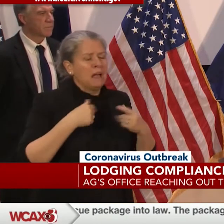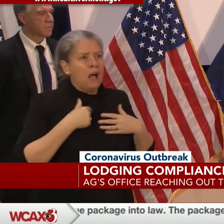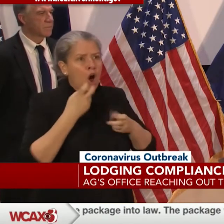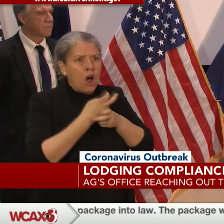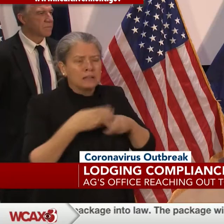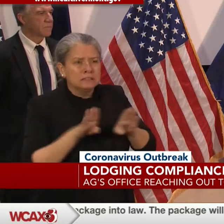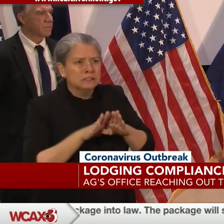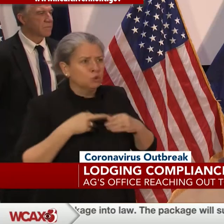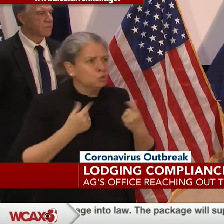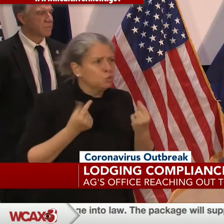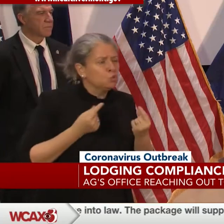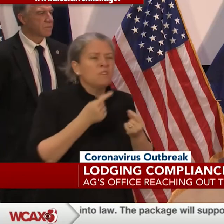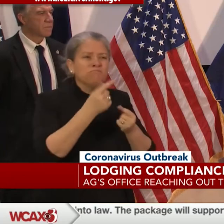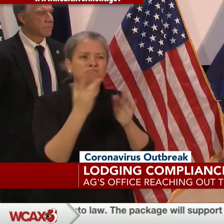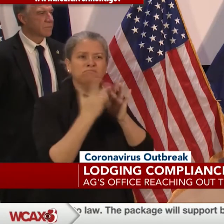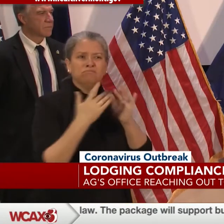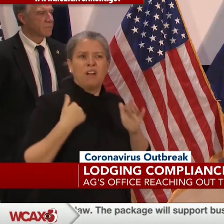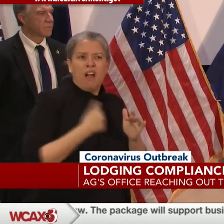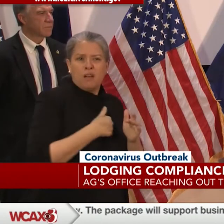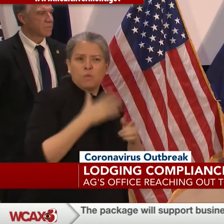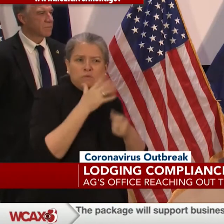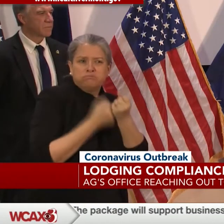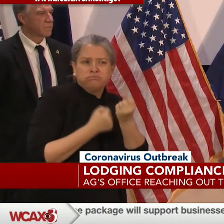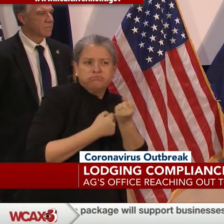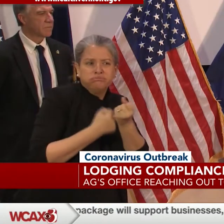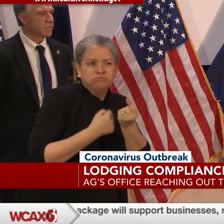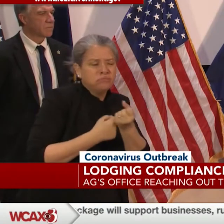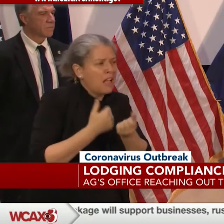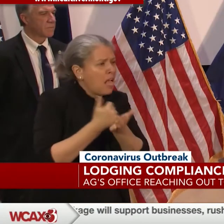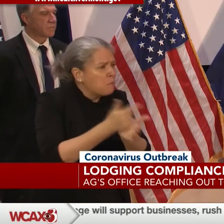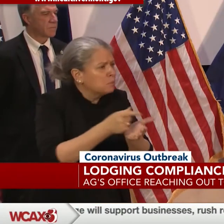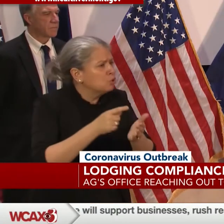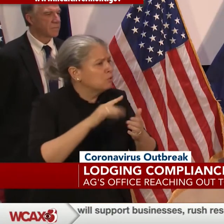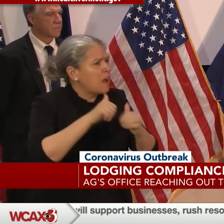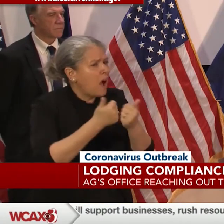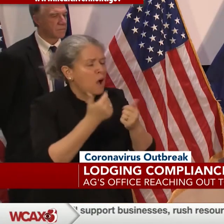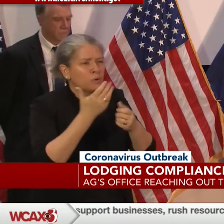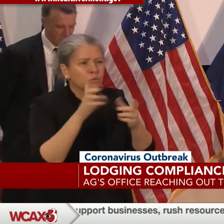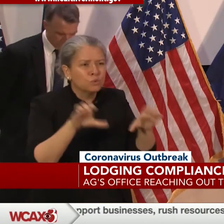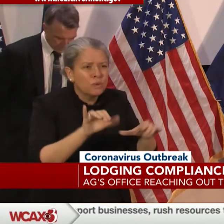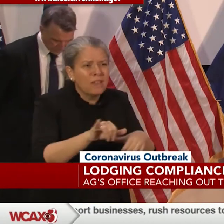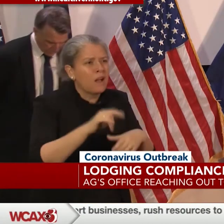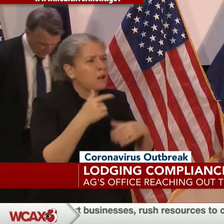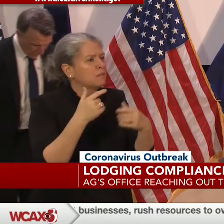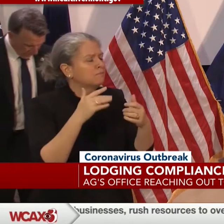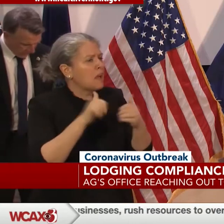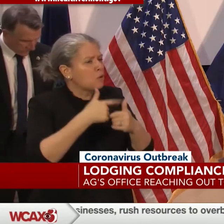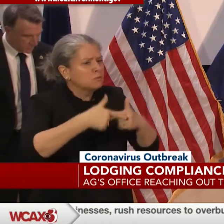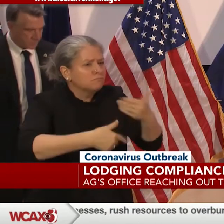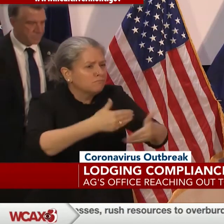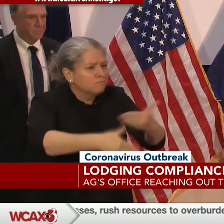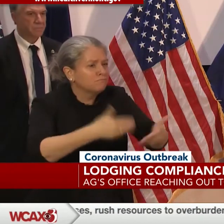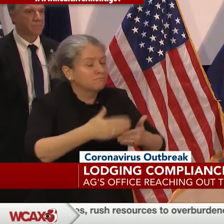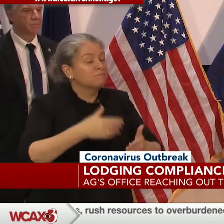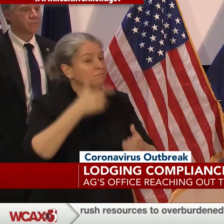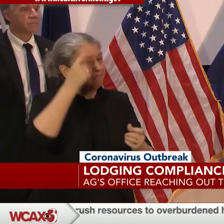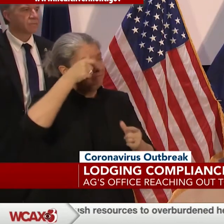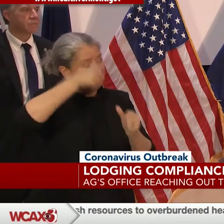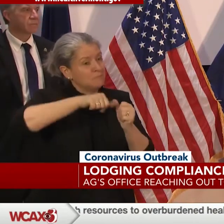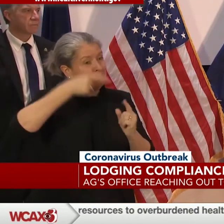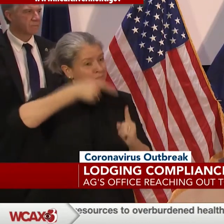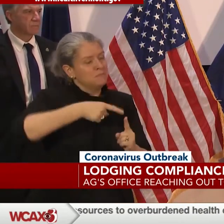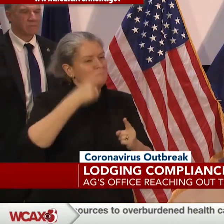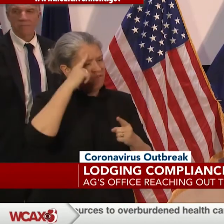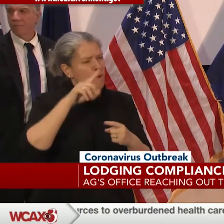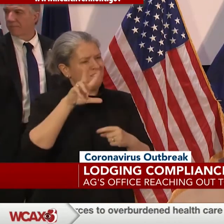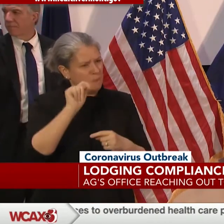are prepared to partner with the Vermont State Police, the Department of Public Safety, and Governor Scott to do what's best for our state of Vermont. Thank you.